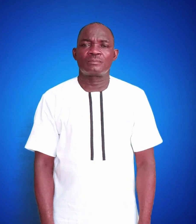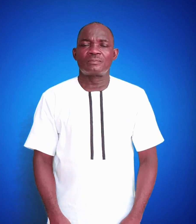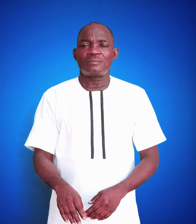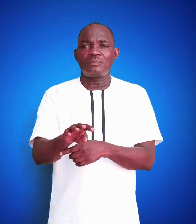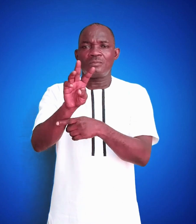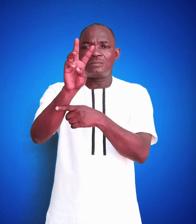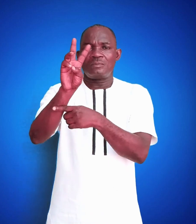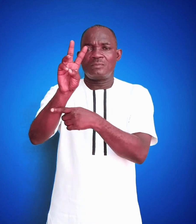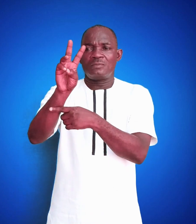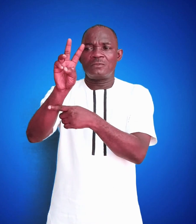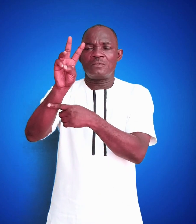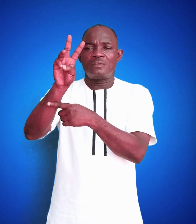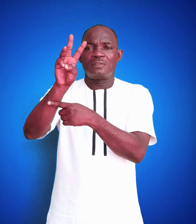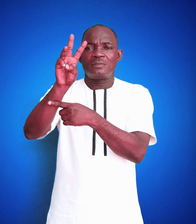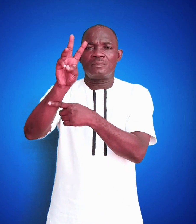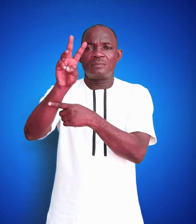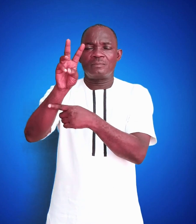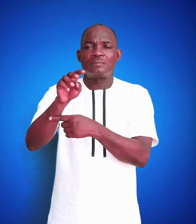6.